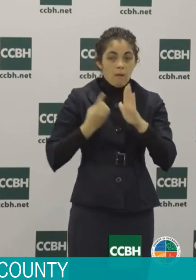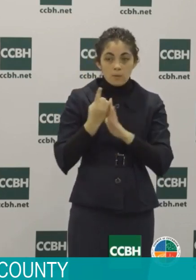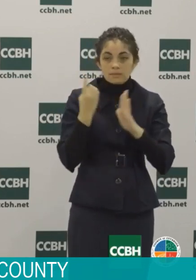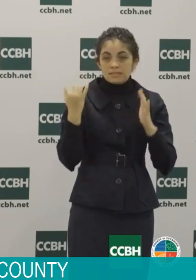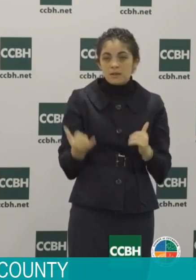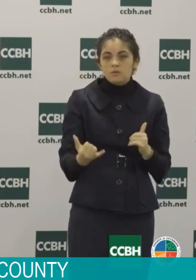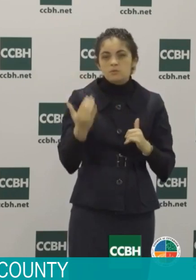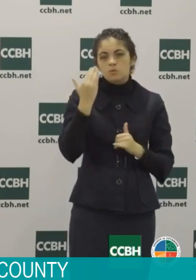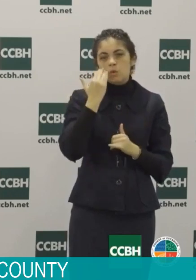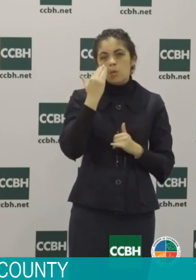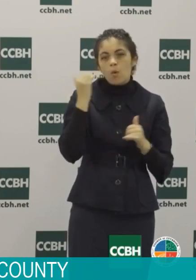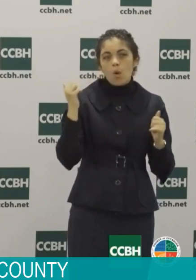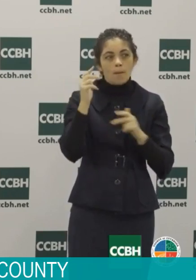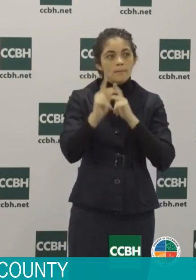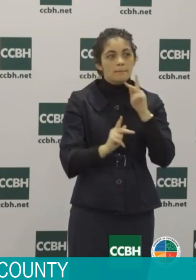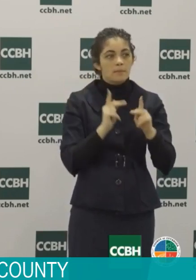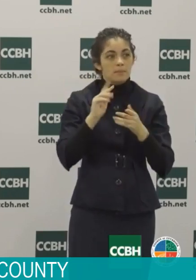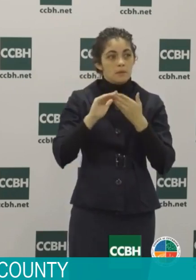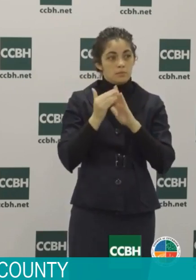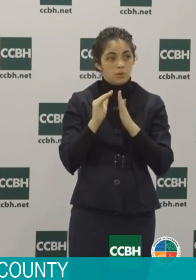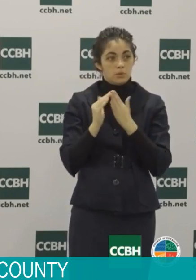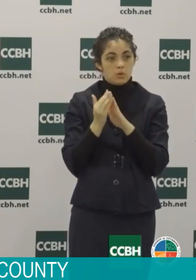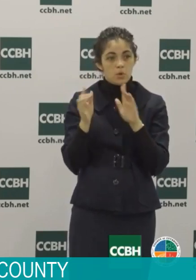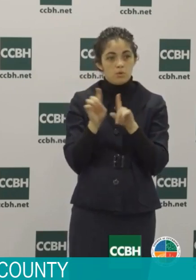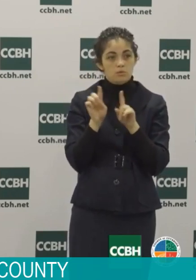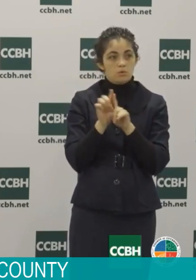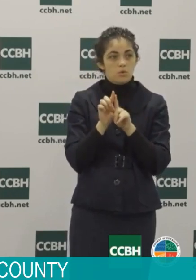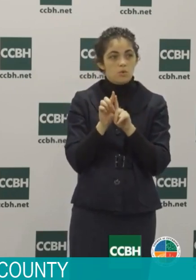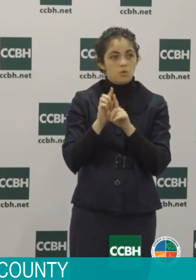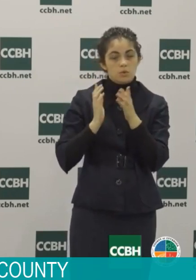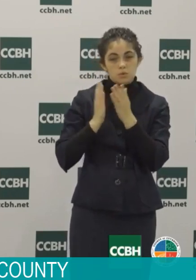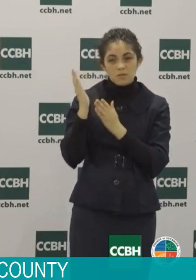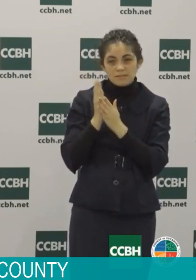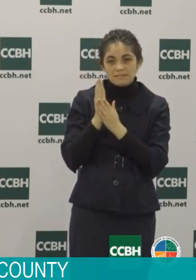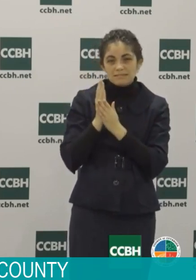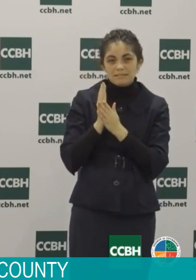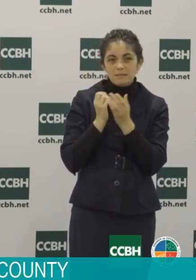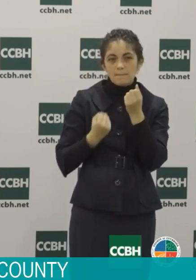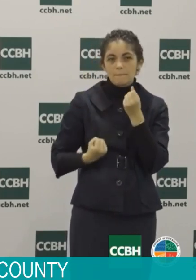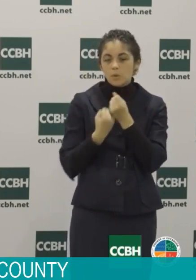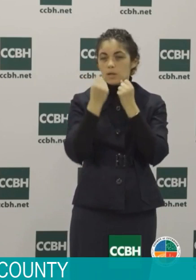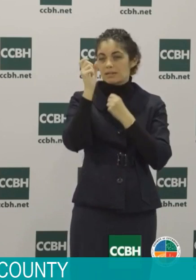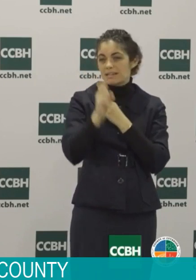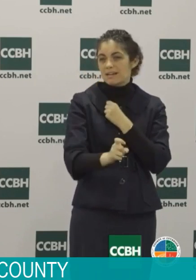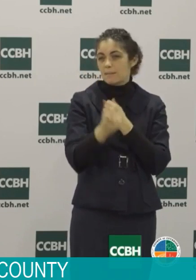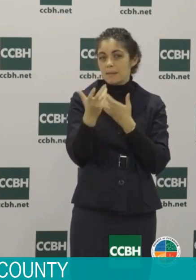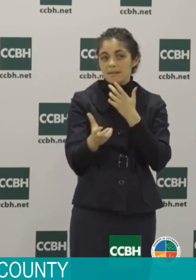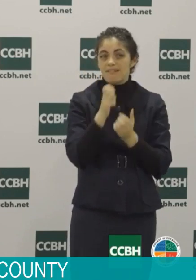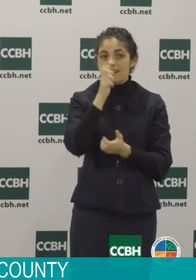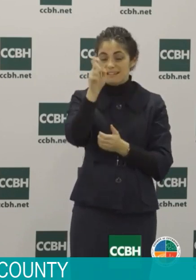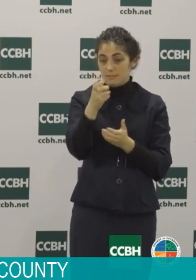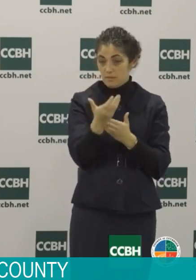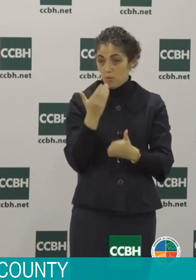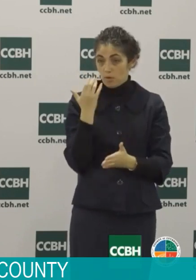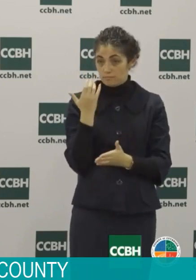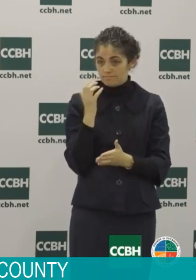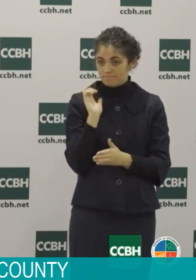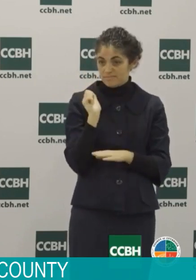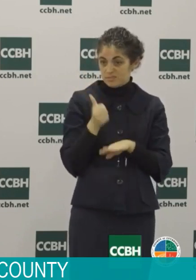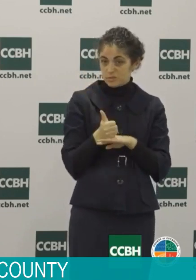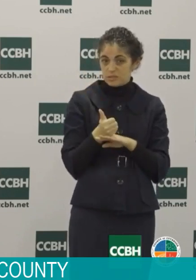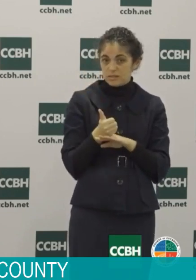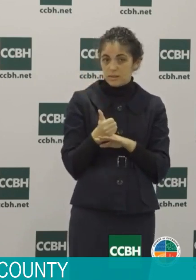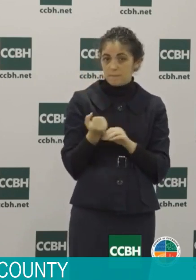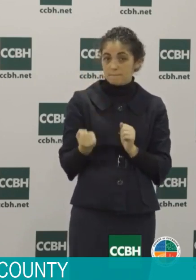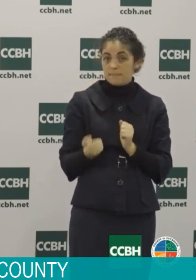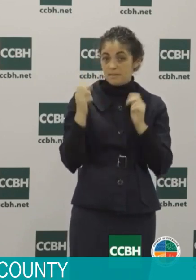now to make sure everyone in our community has the services and supports they need that maybe they didn't need before this started. So many